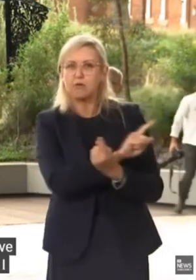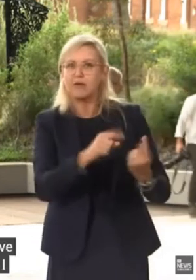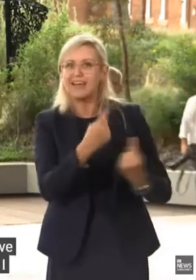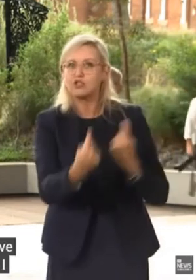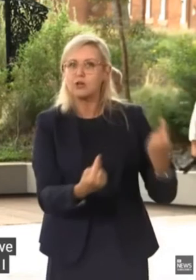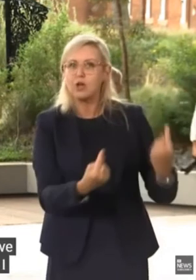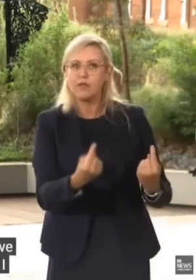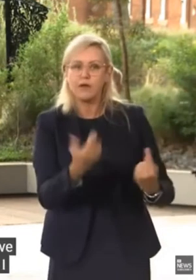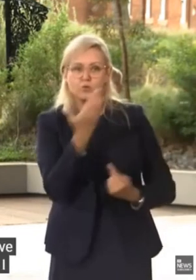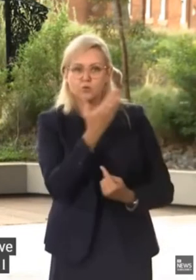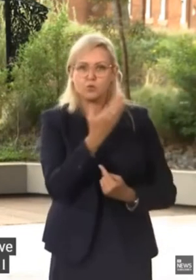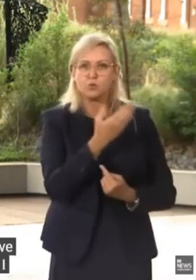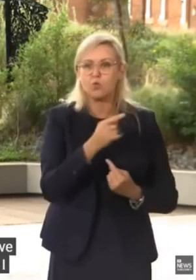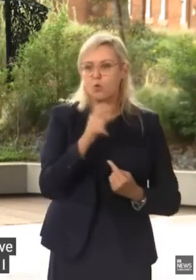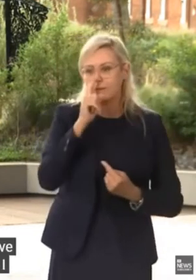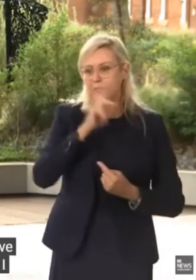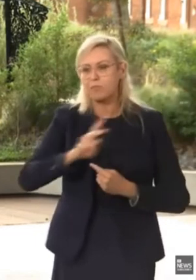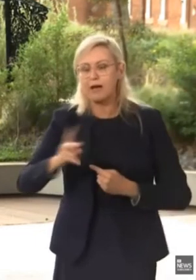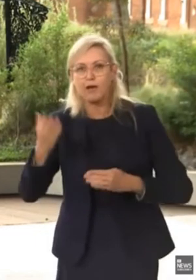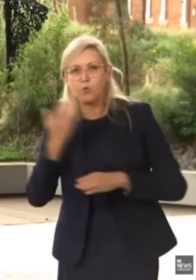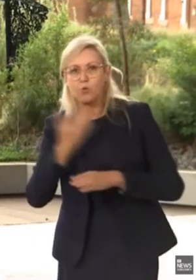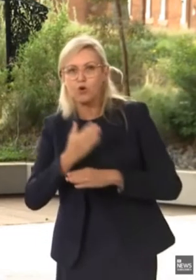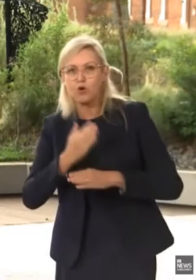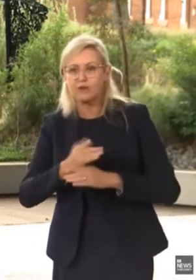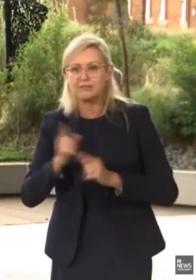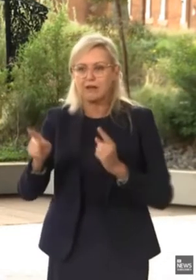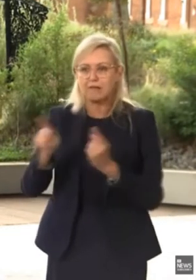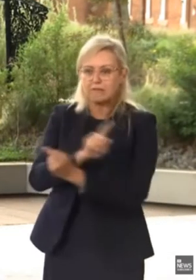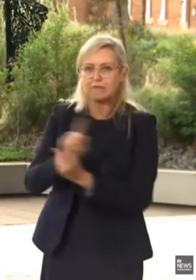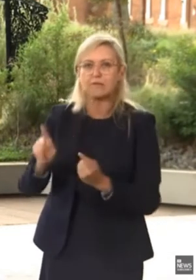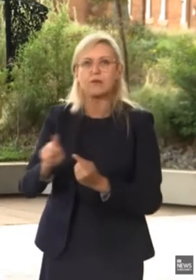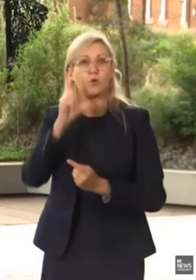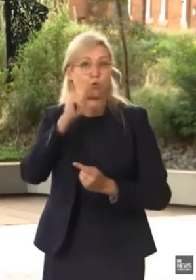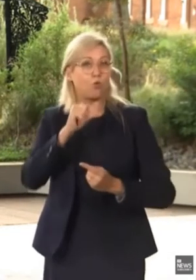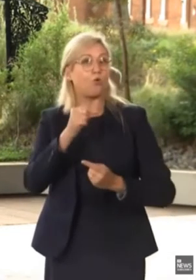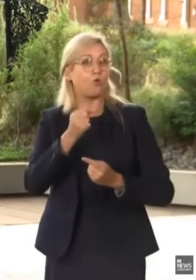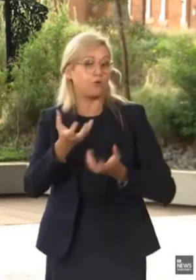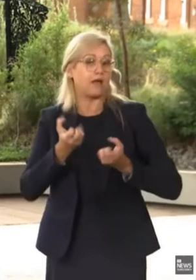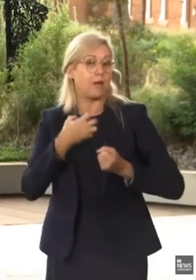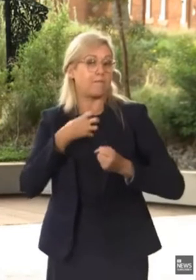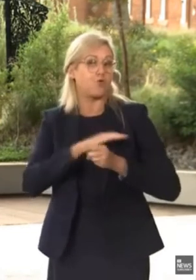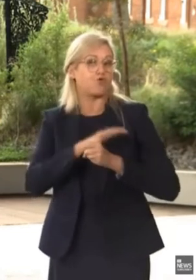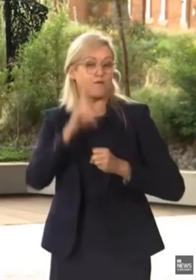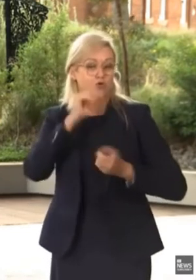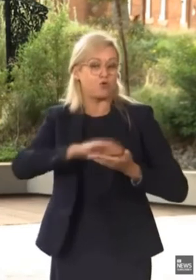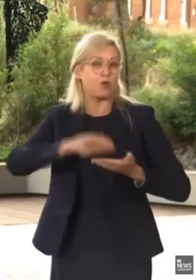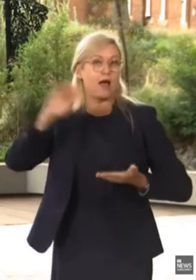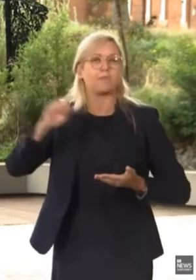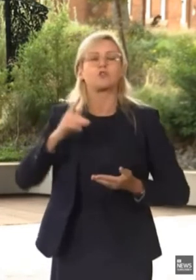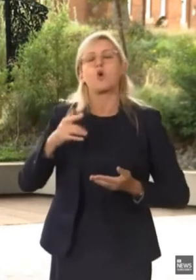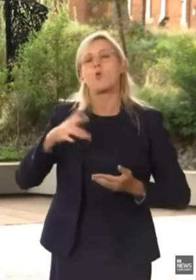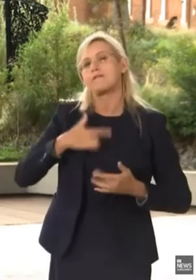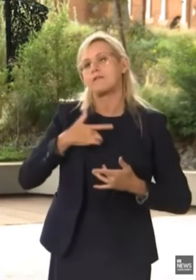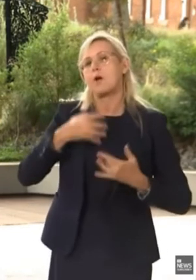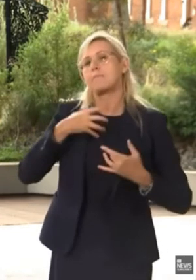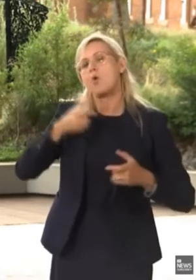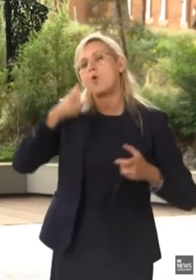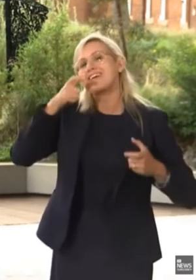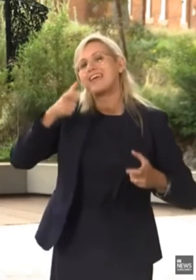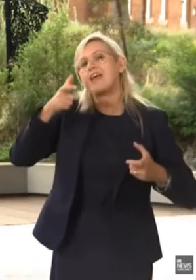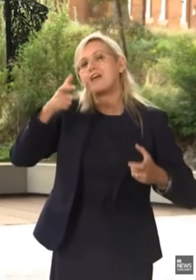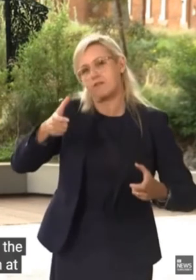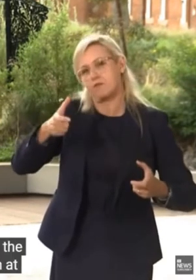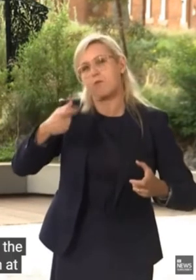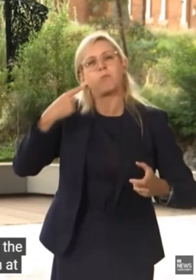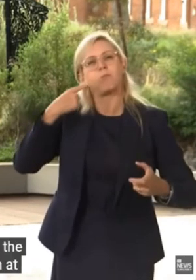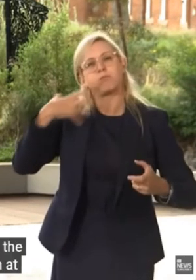reassuring, very reassuring where we sit with the capacity in the health system at the moment, but this is a cautious and measured approach as